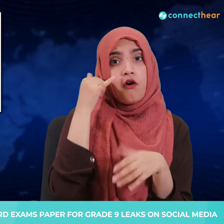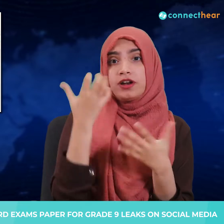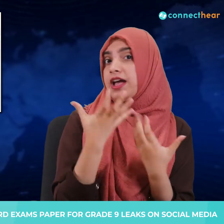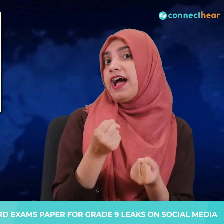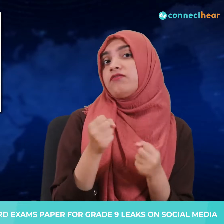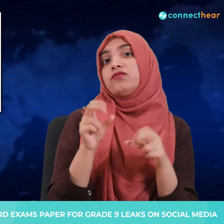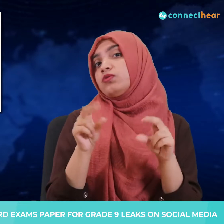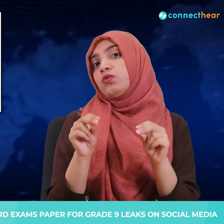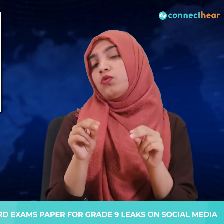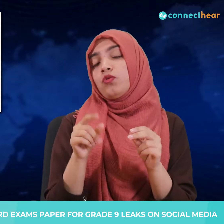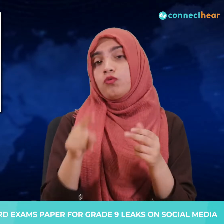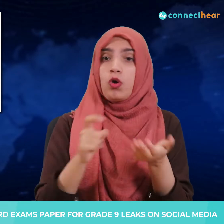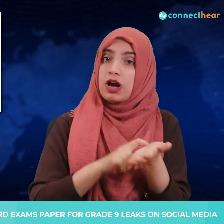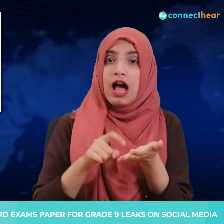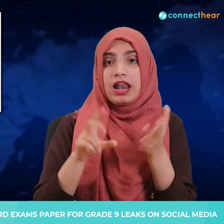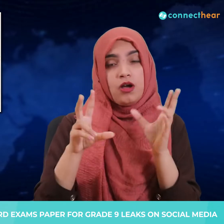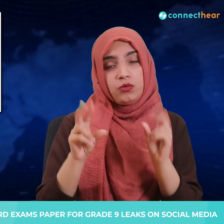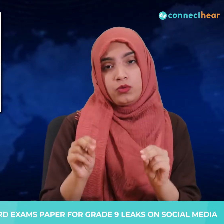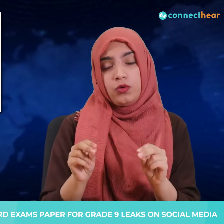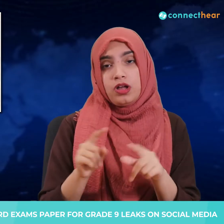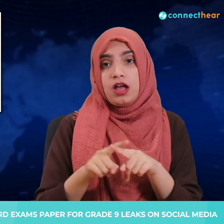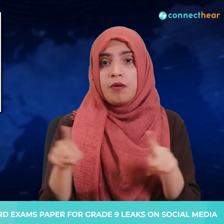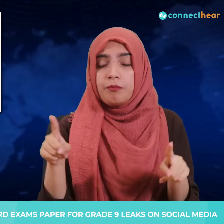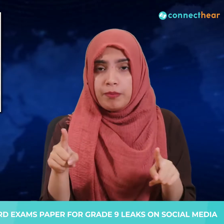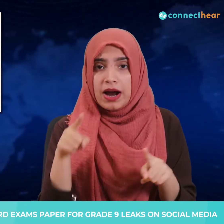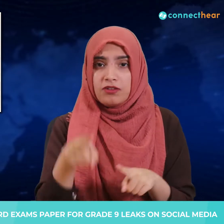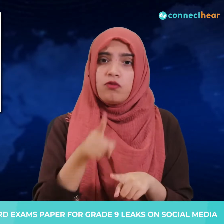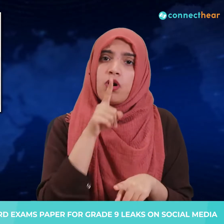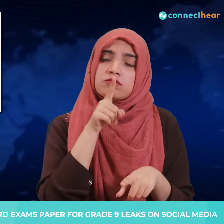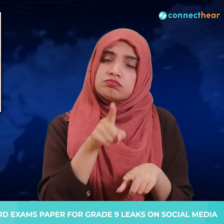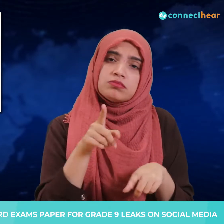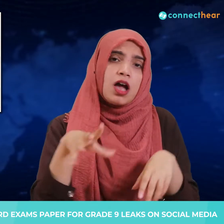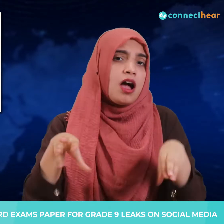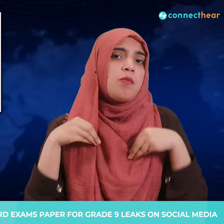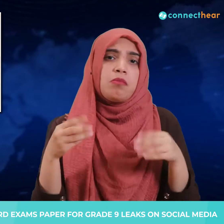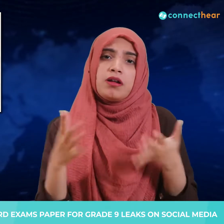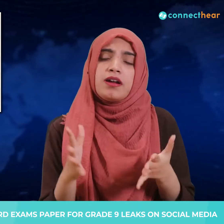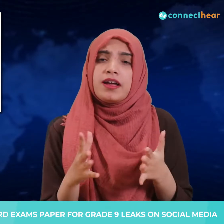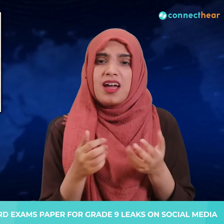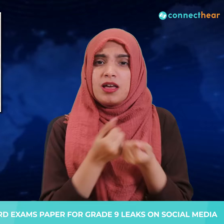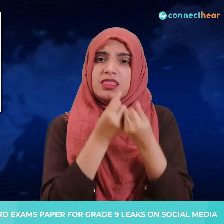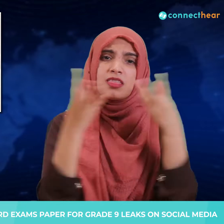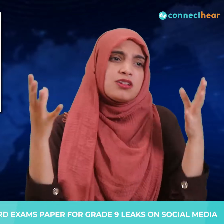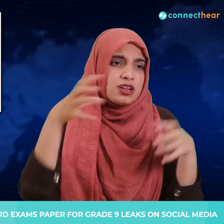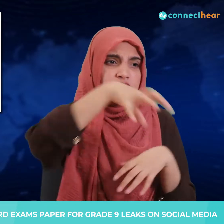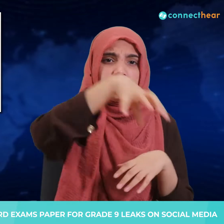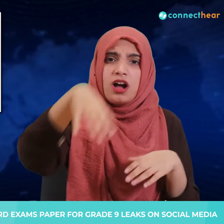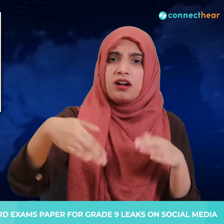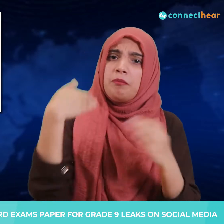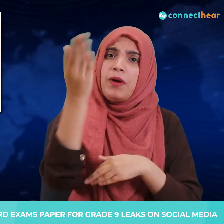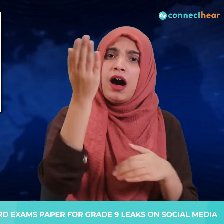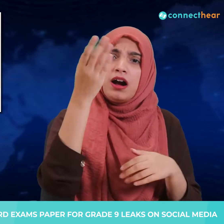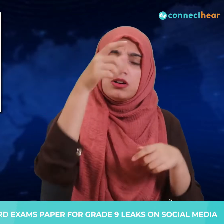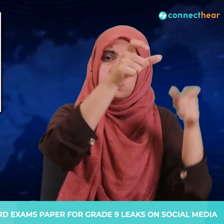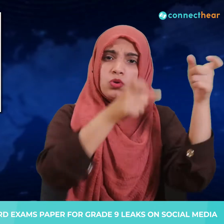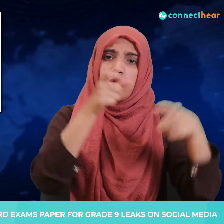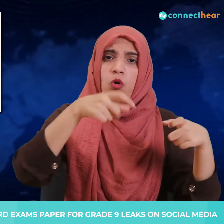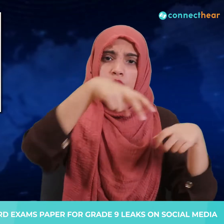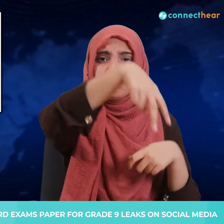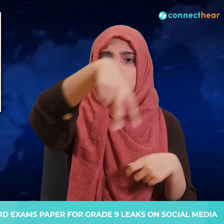flouted as several teachers carried mobile phones into the exam center, and many people could be seen standing outside an exam